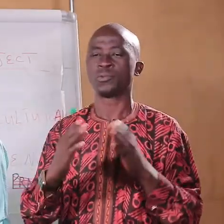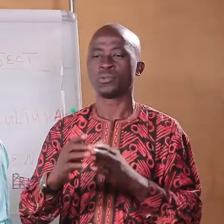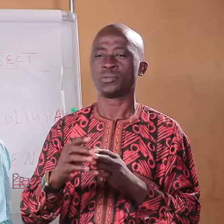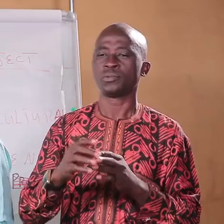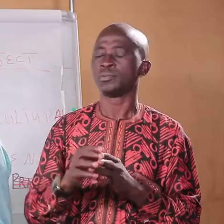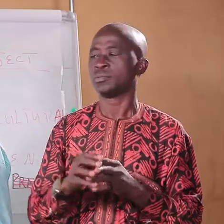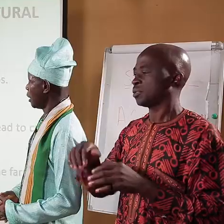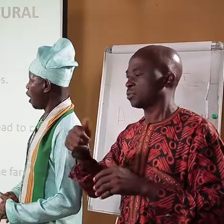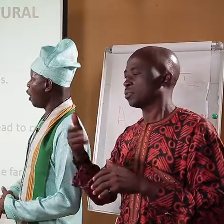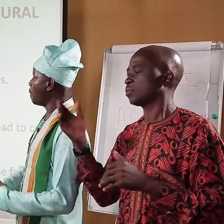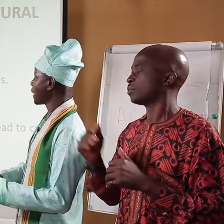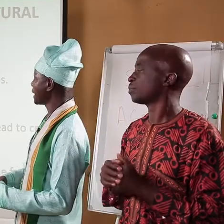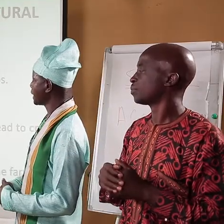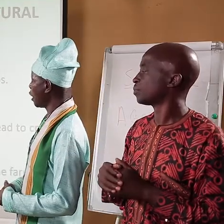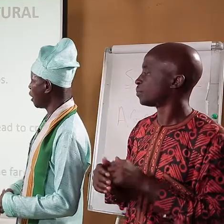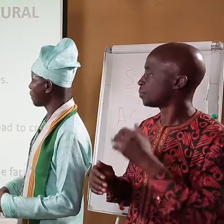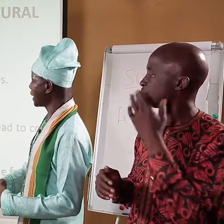car.